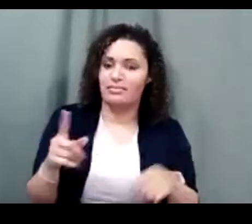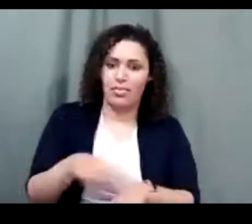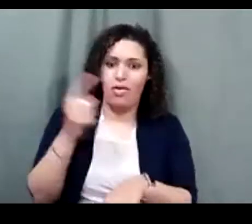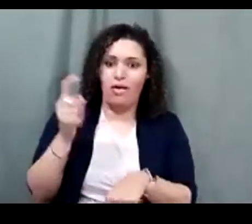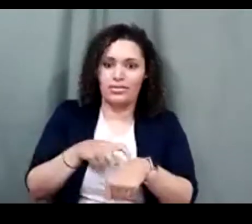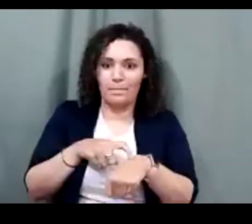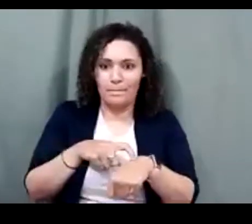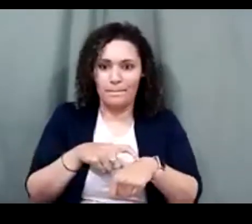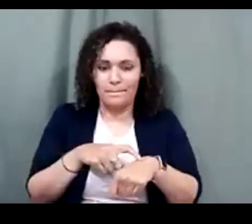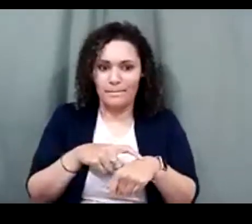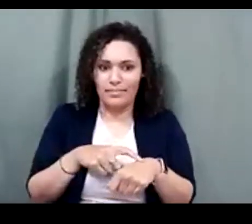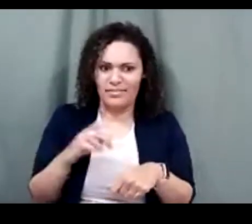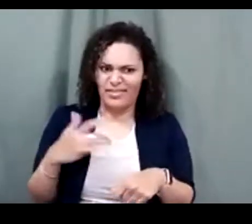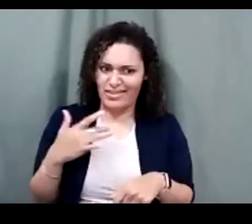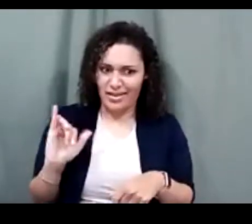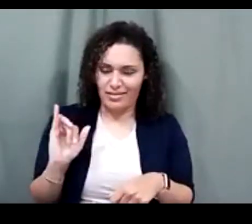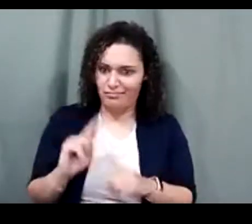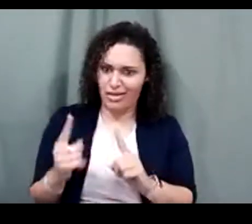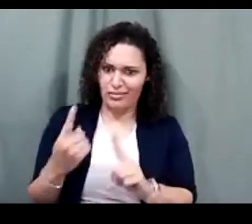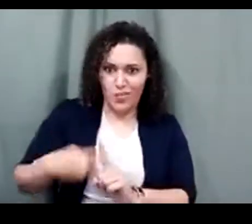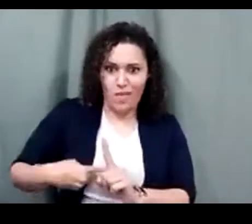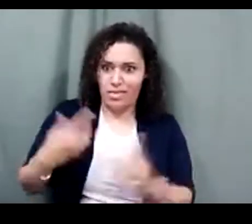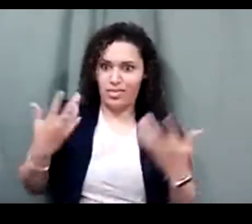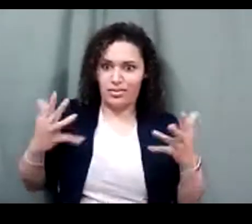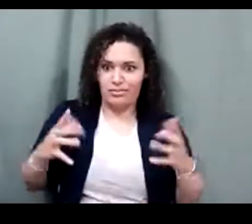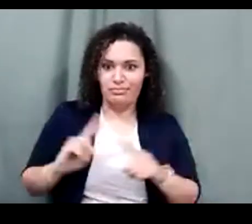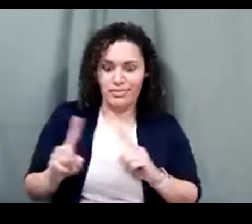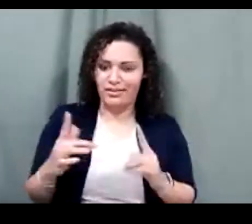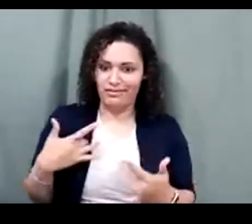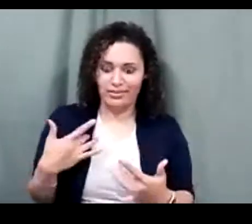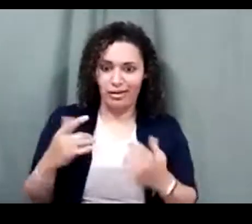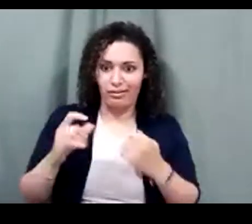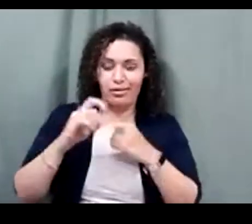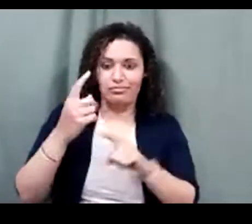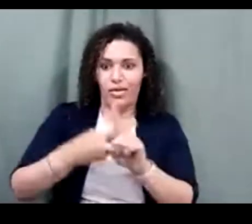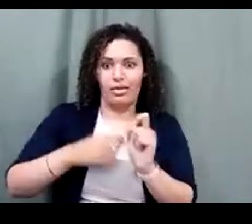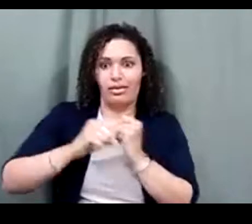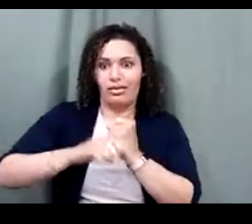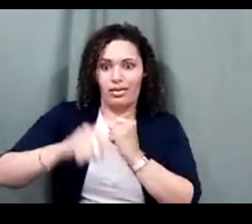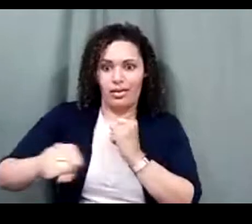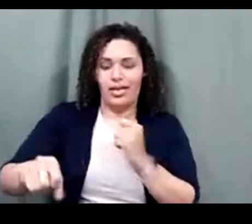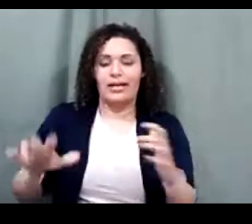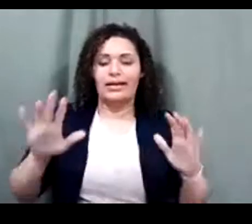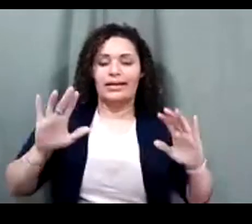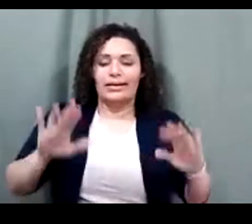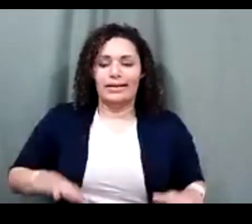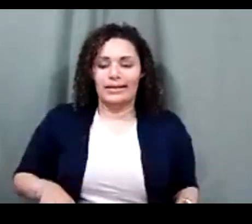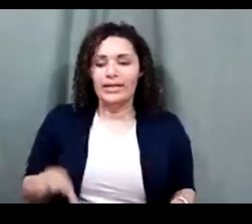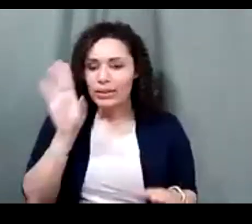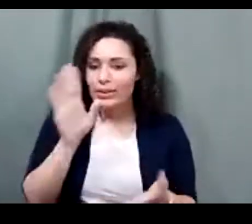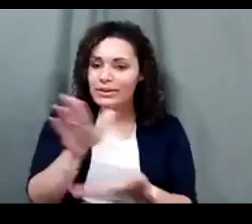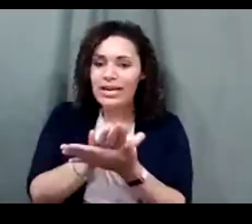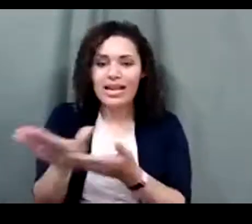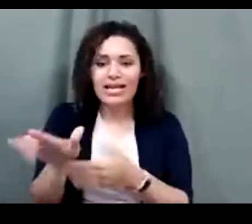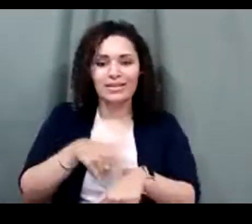even though it was only a month, but it's felt like a long month. So anyway, we're gonna have a nice time and just